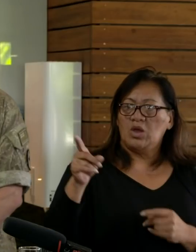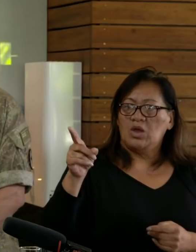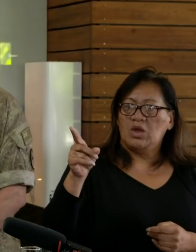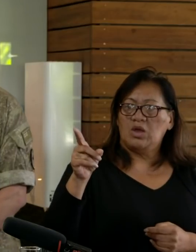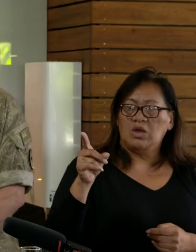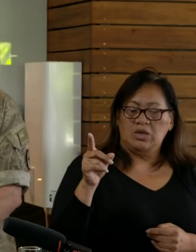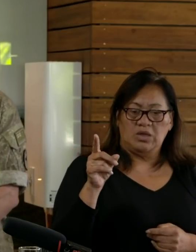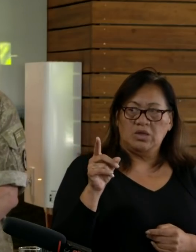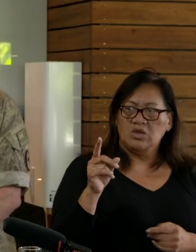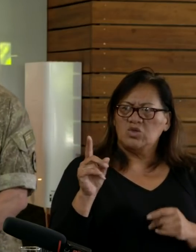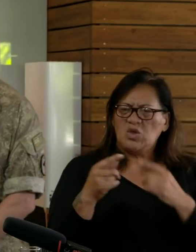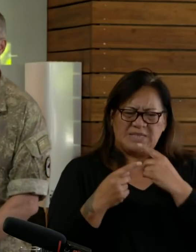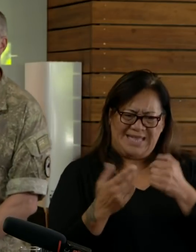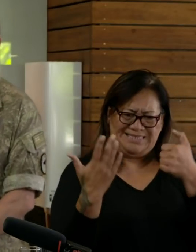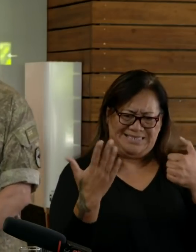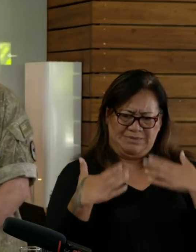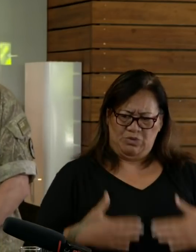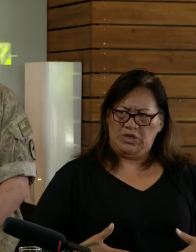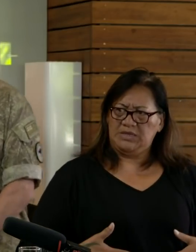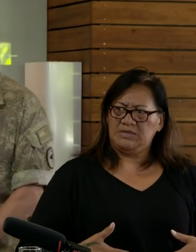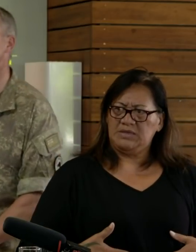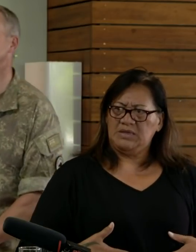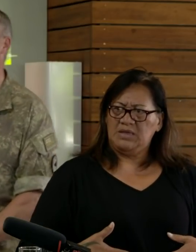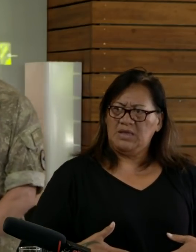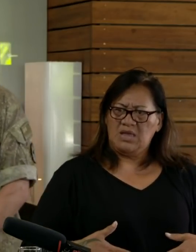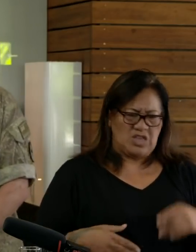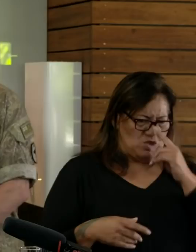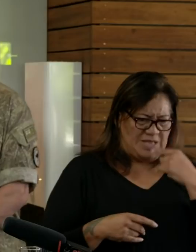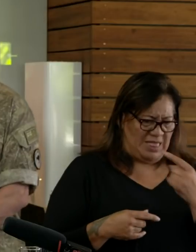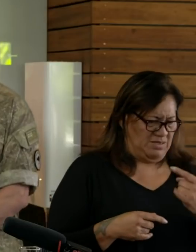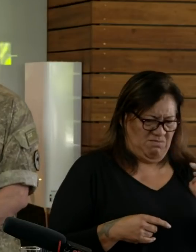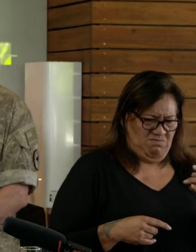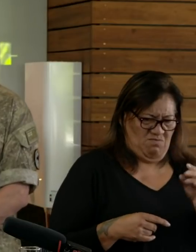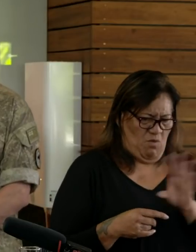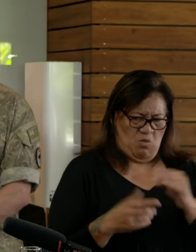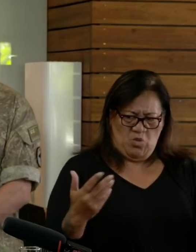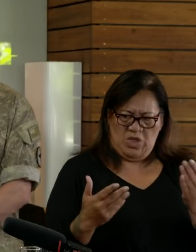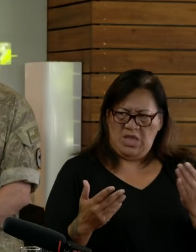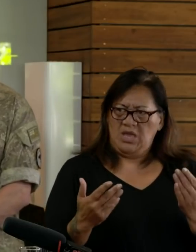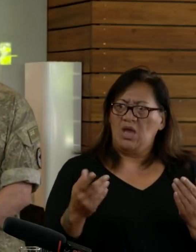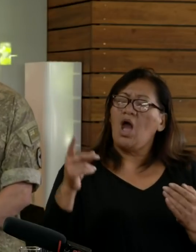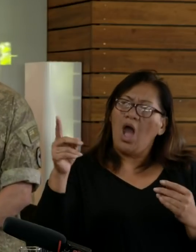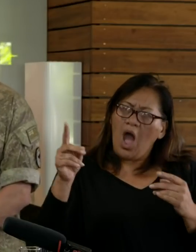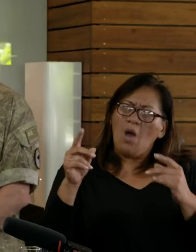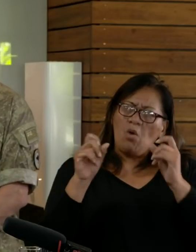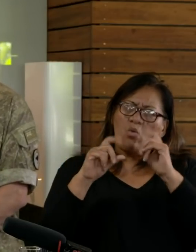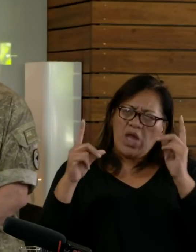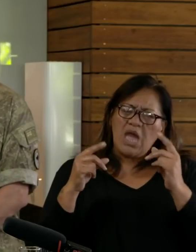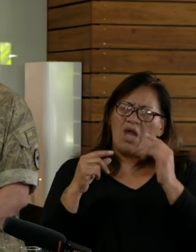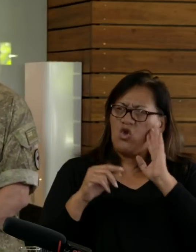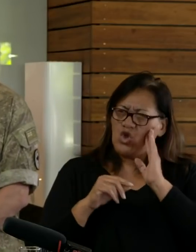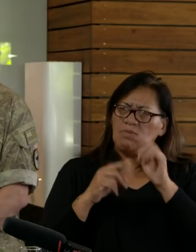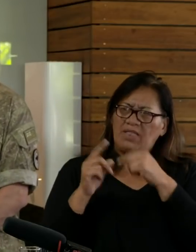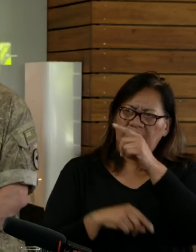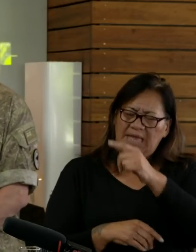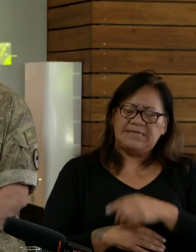identified? The 6 that were retrieved today are Australian citizens. Are you able to shed any light on that? I'm aware of that commentary.